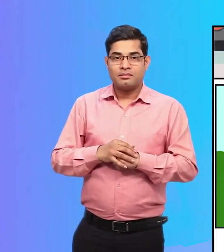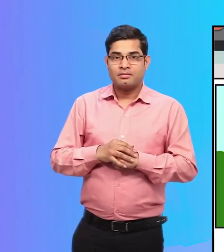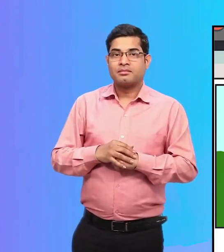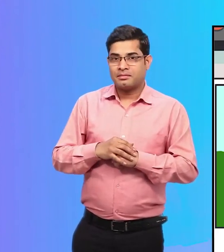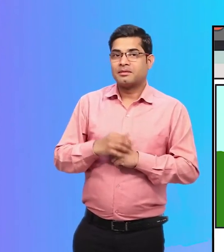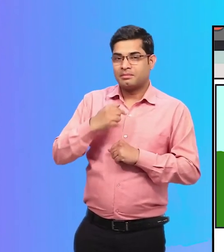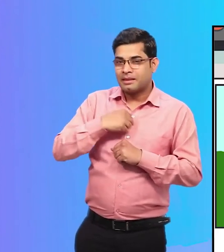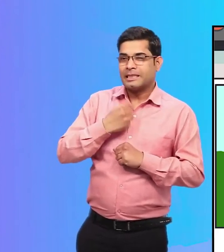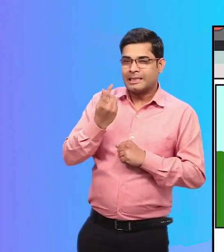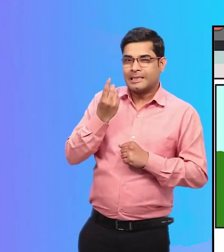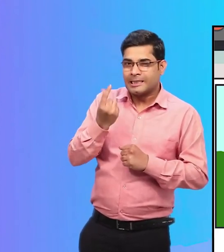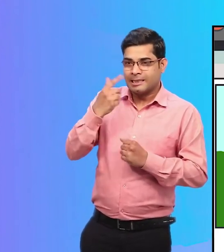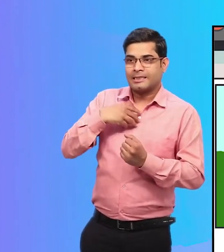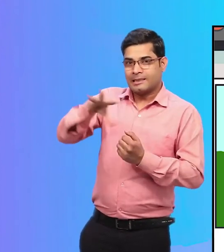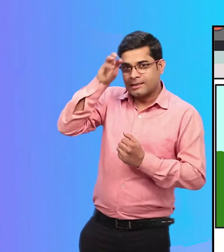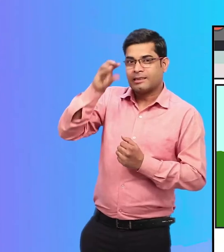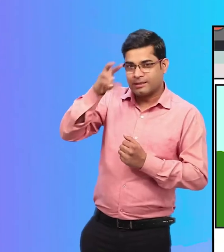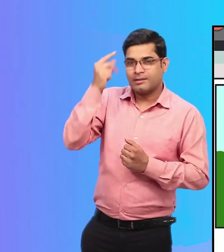I have to catch up and soon.